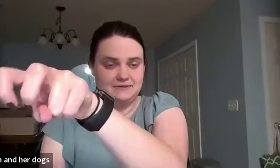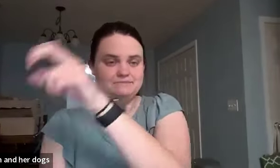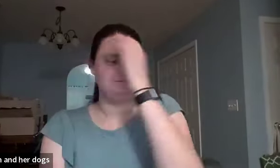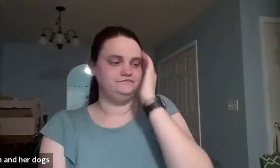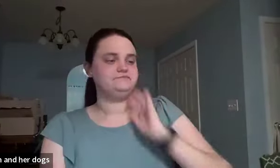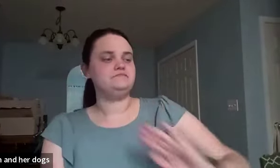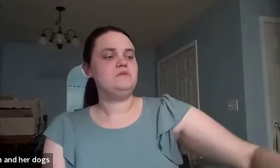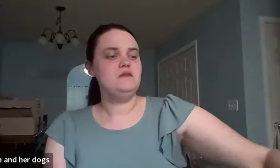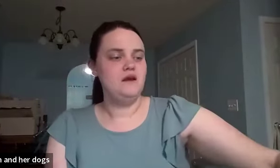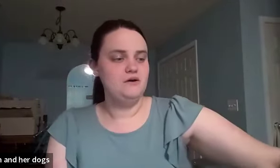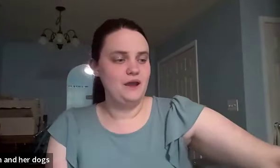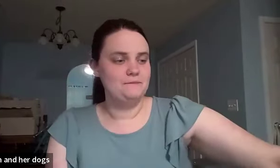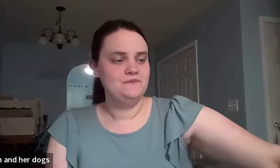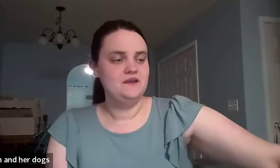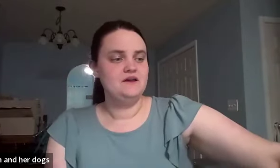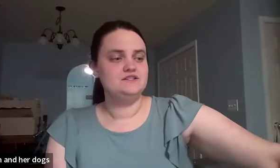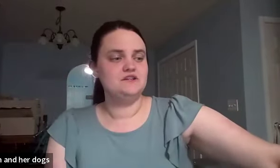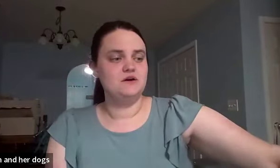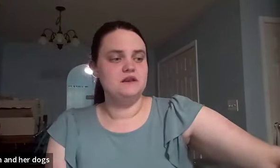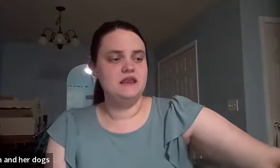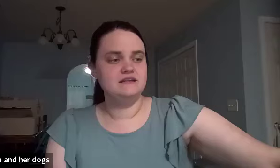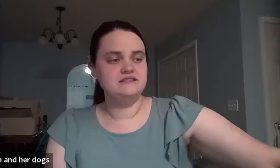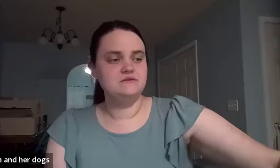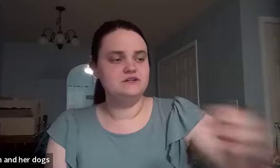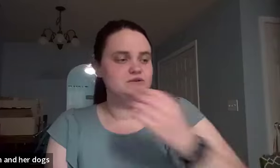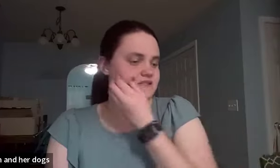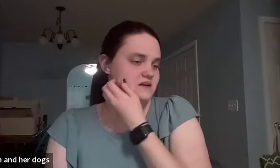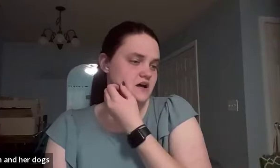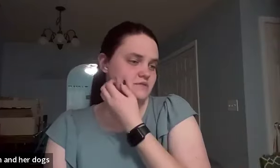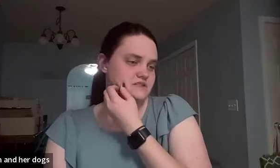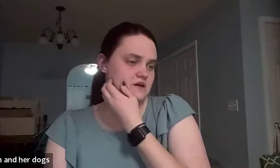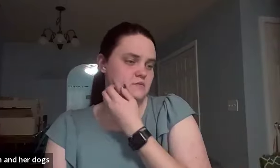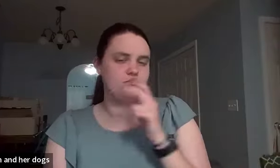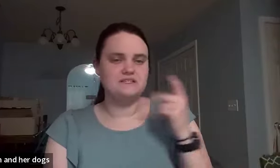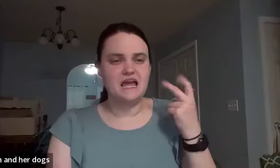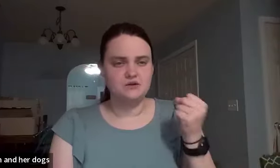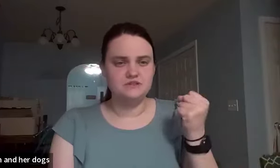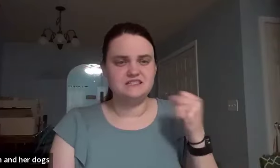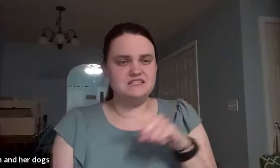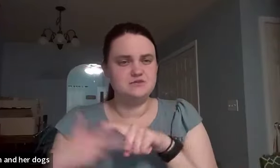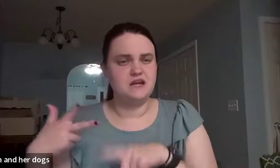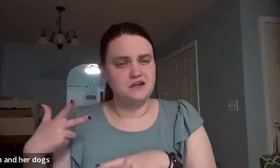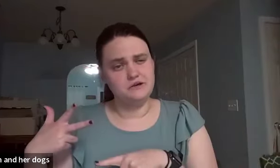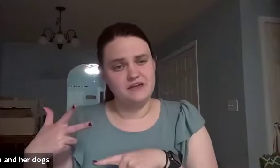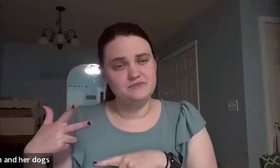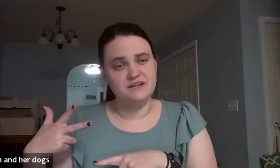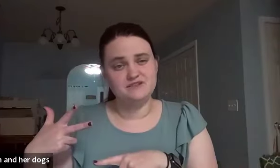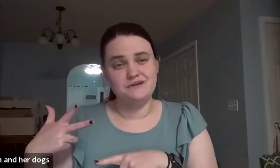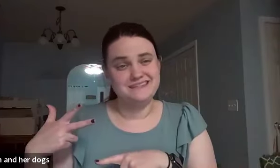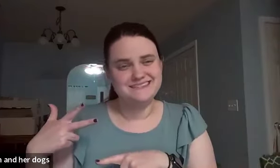snake. Okay, so next thing we're gonna do is the reason I held was because these 3 kind of go together because they're all